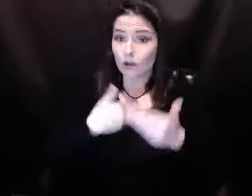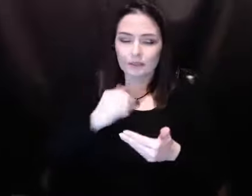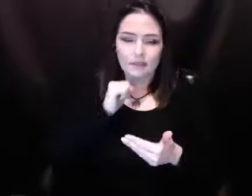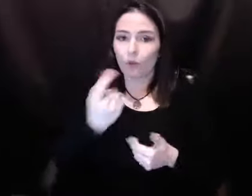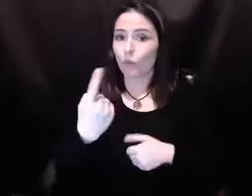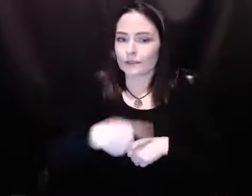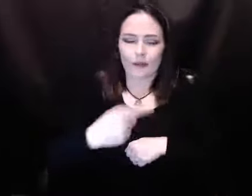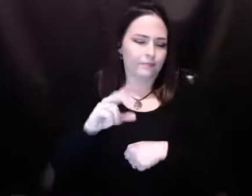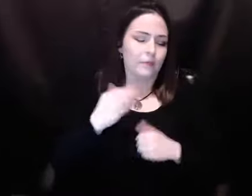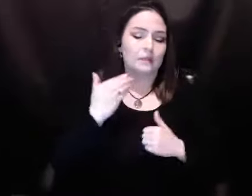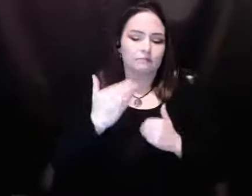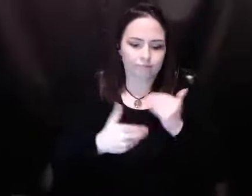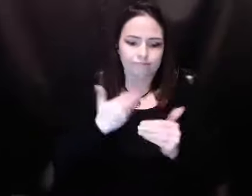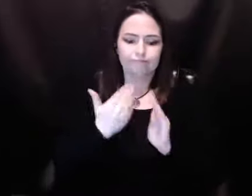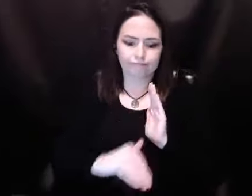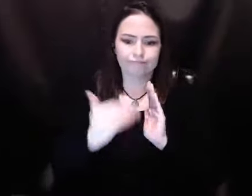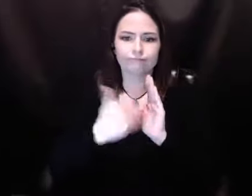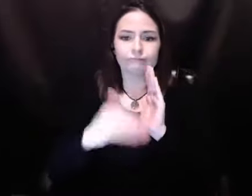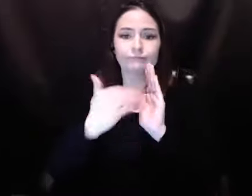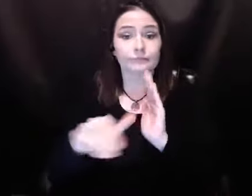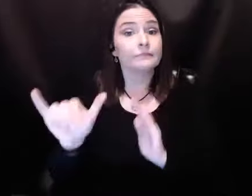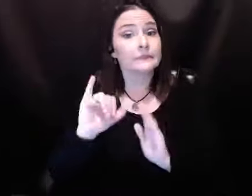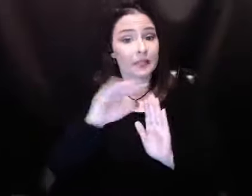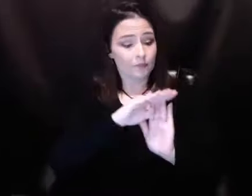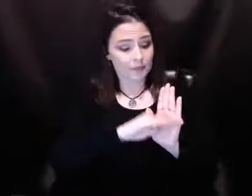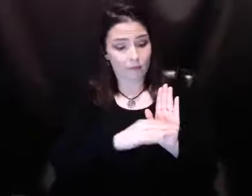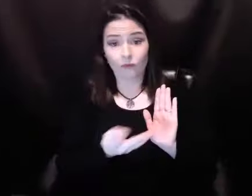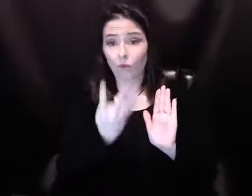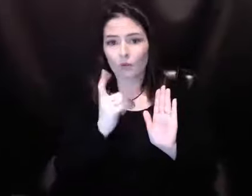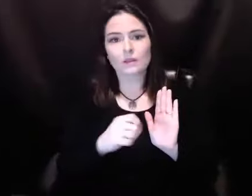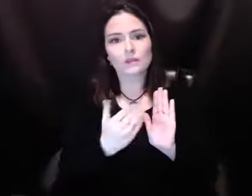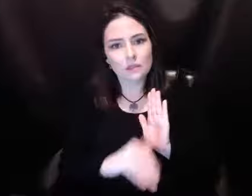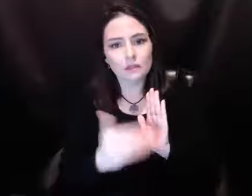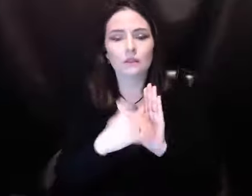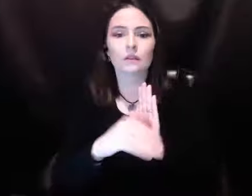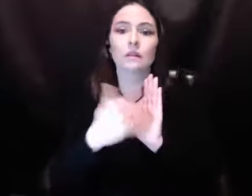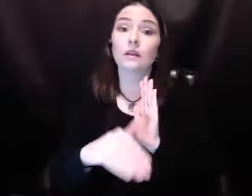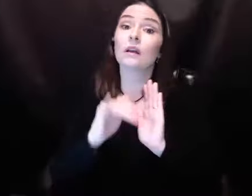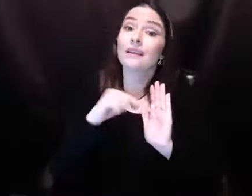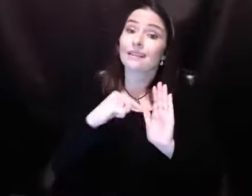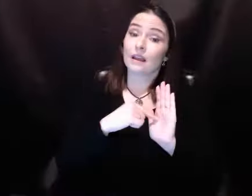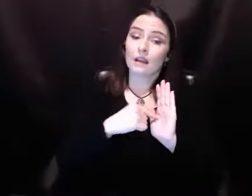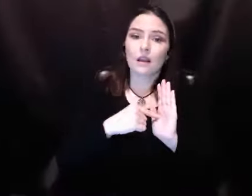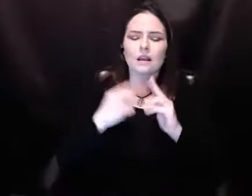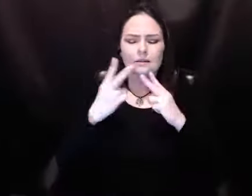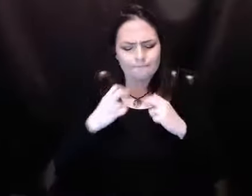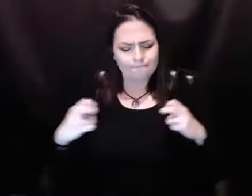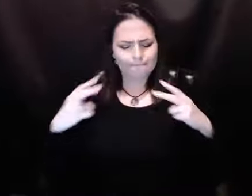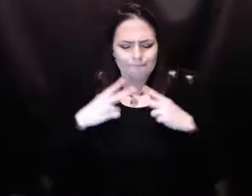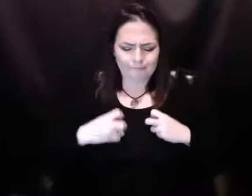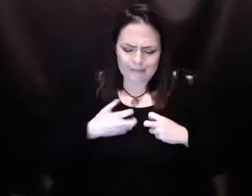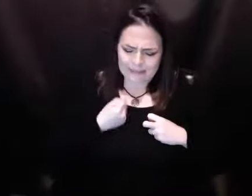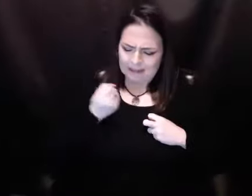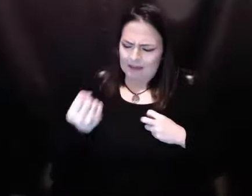no preference of healthy behavior. So only coming into the program have I started learning healthy behavior.